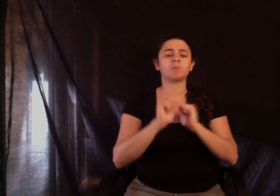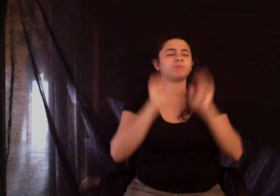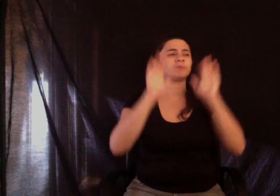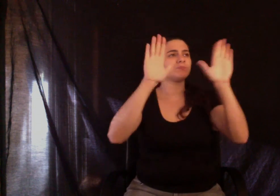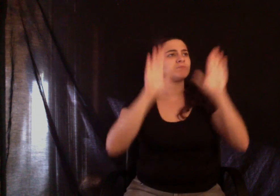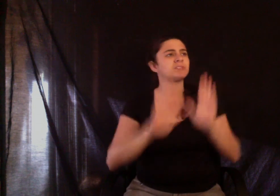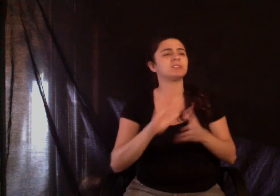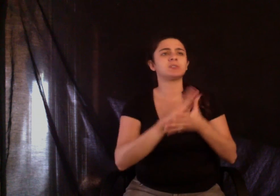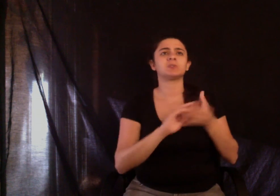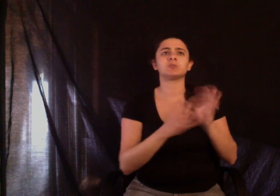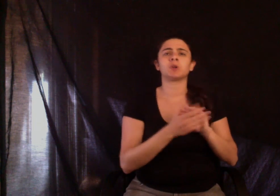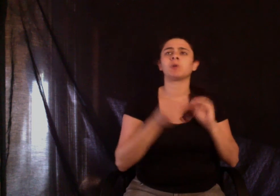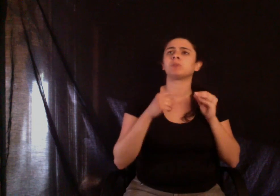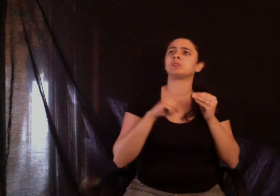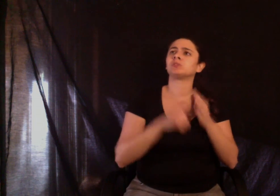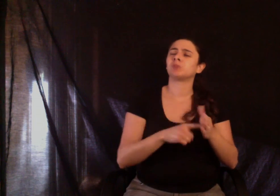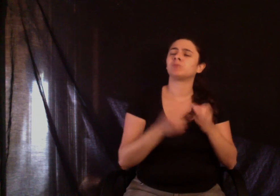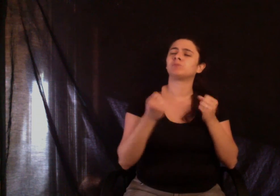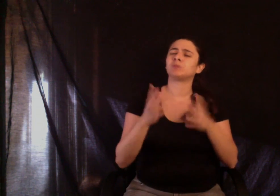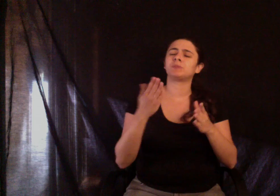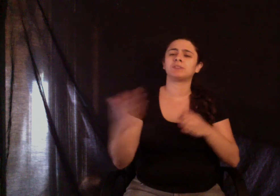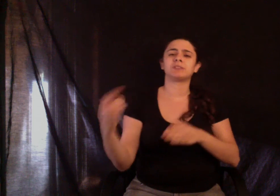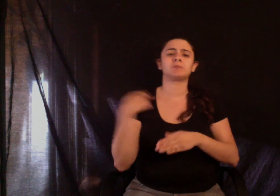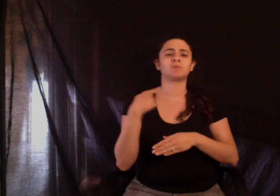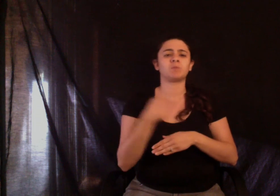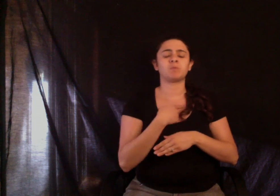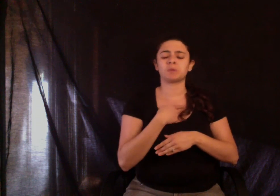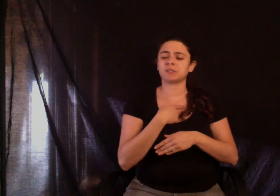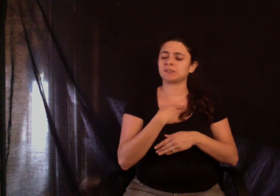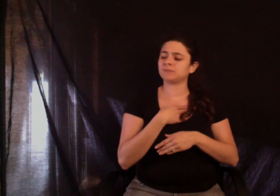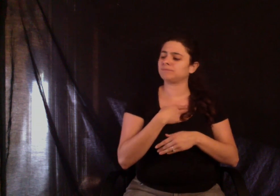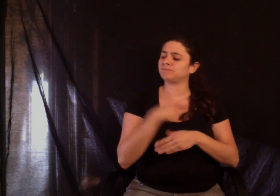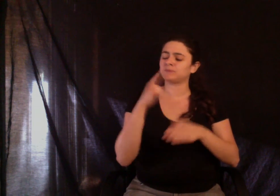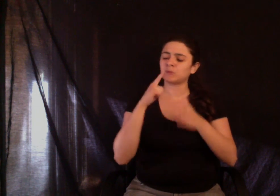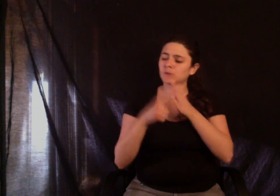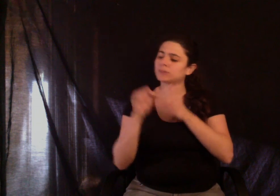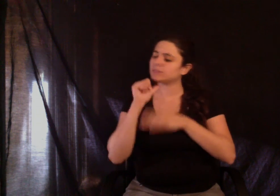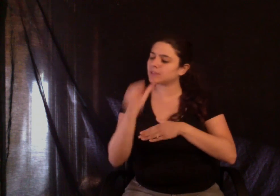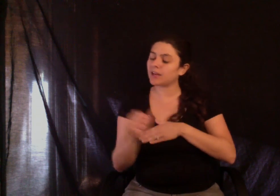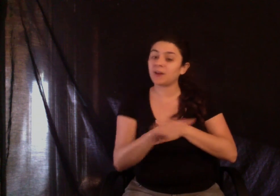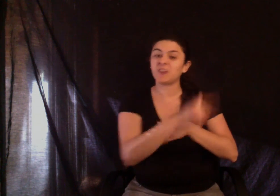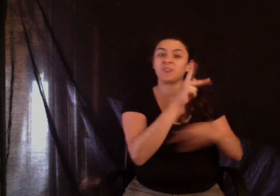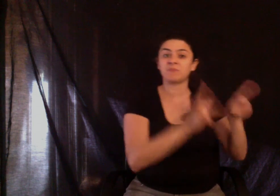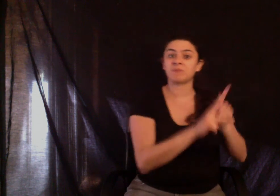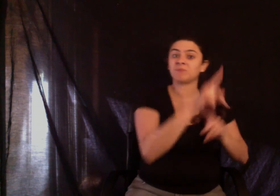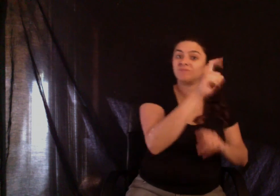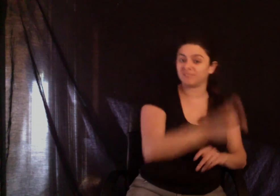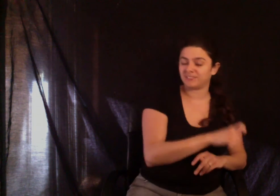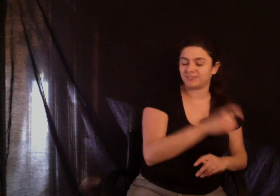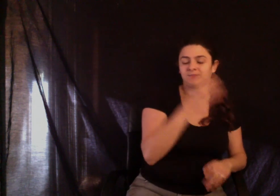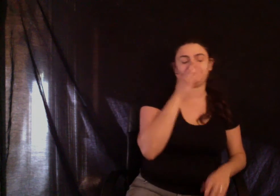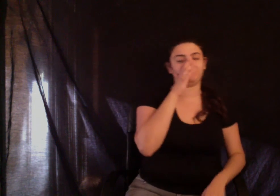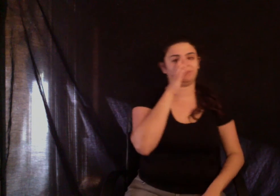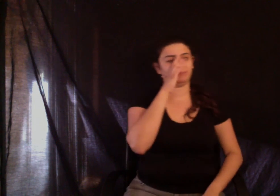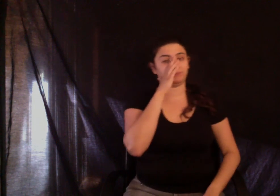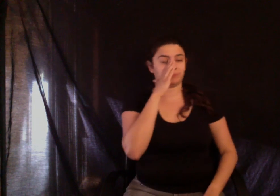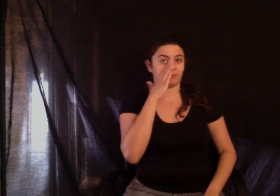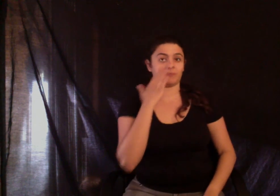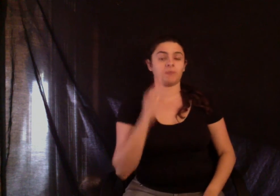things we often take for granted can mean the world to someone else. On a separate note, despite everything in me telling me I didn't have time, I